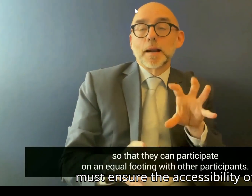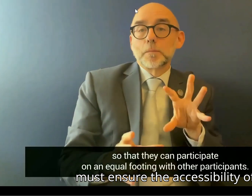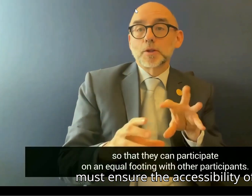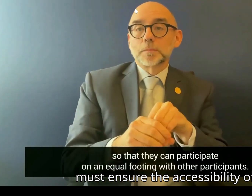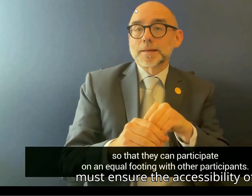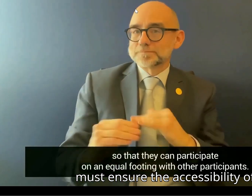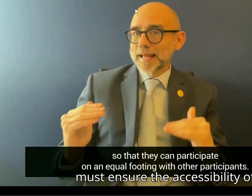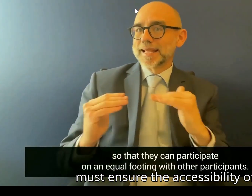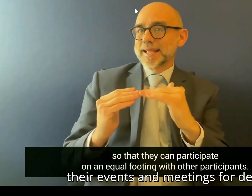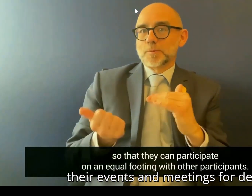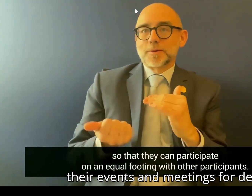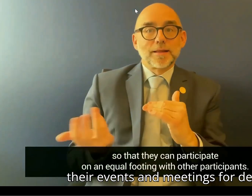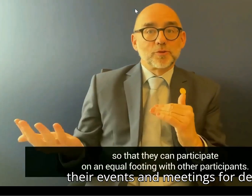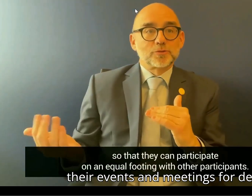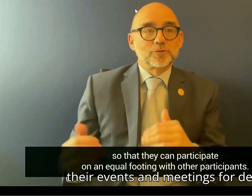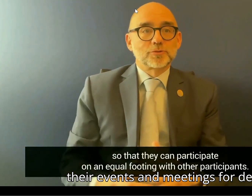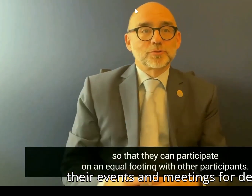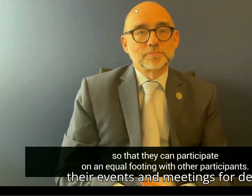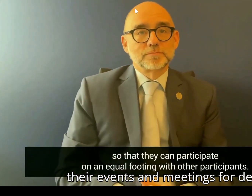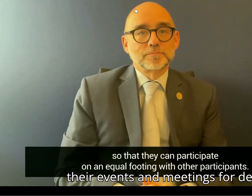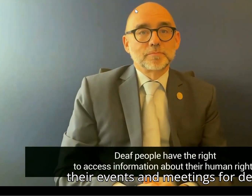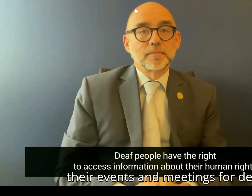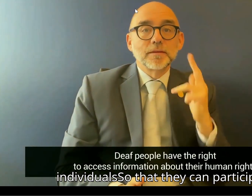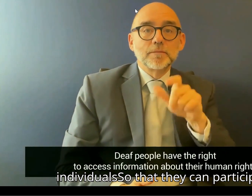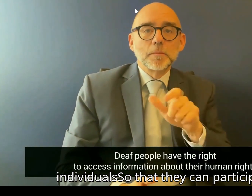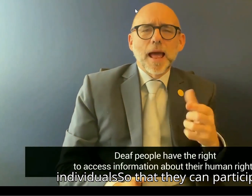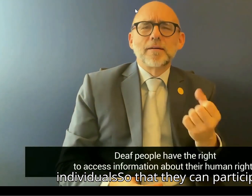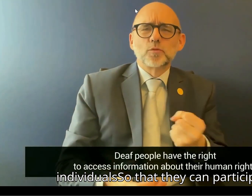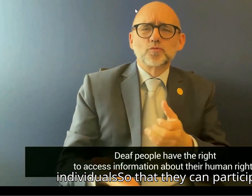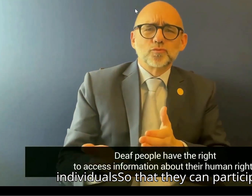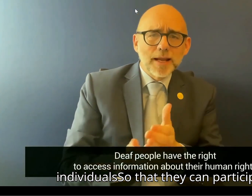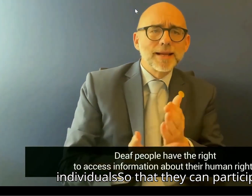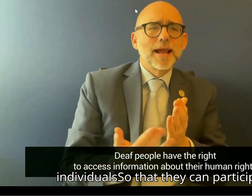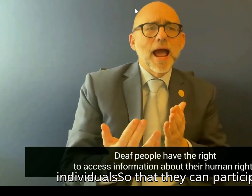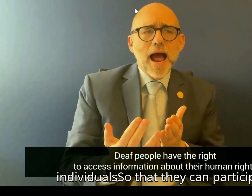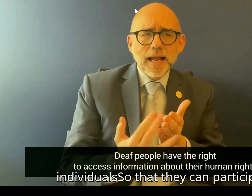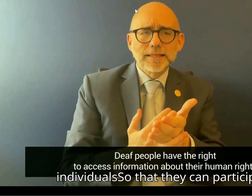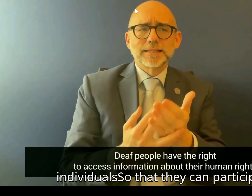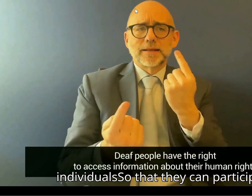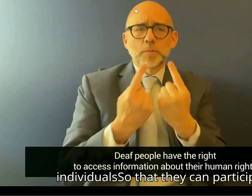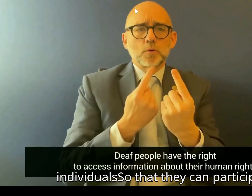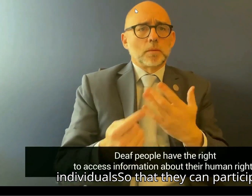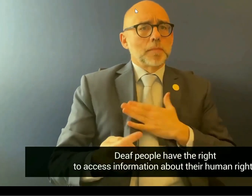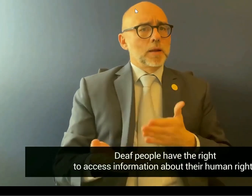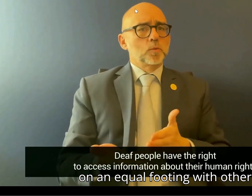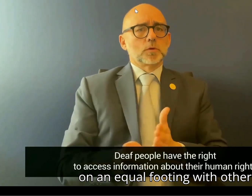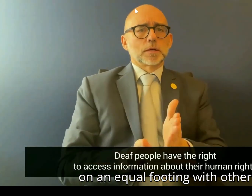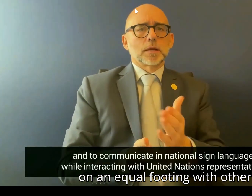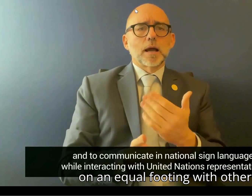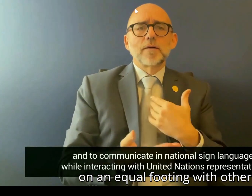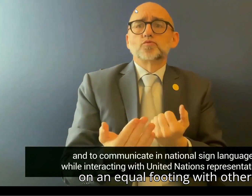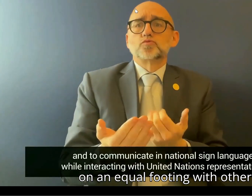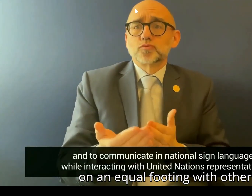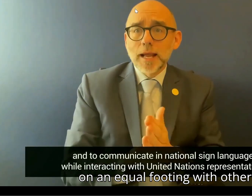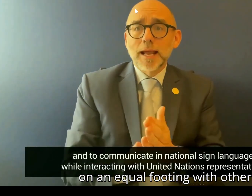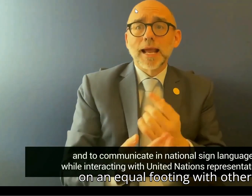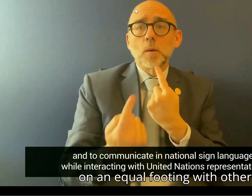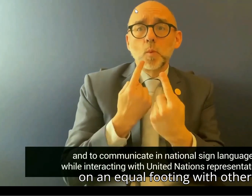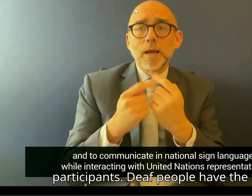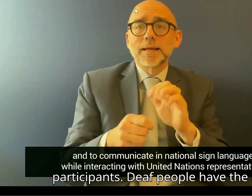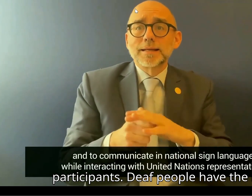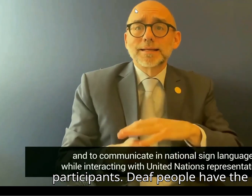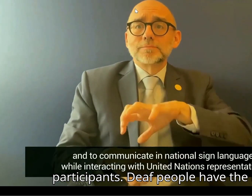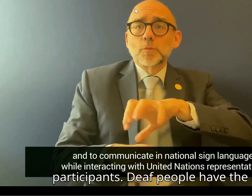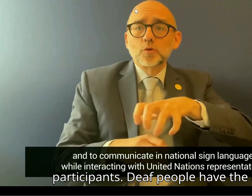the accessibility of their events and meetings for deaf individuals so that they can participate on an equal footing with